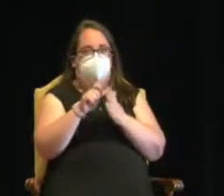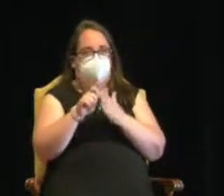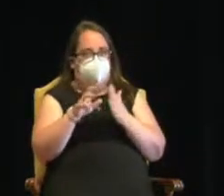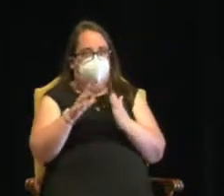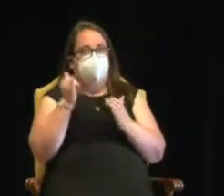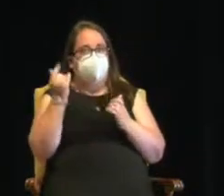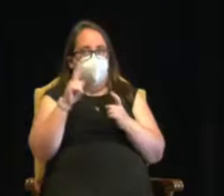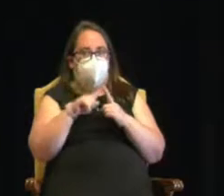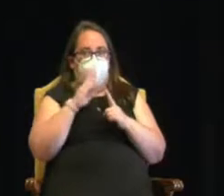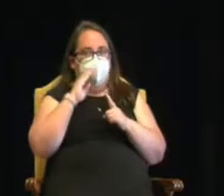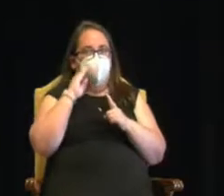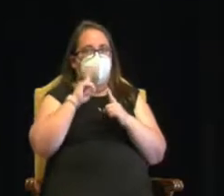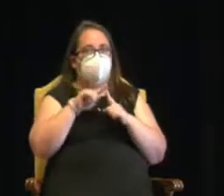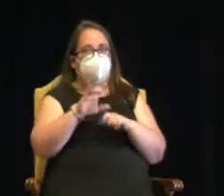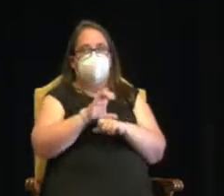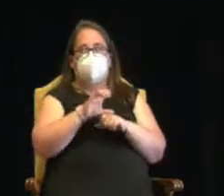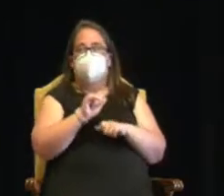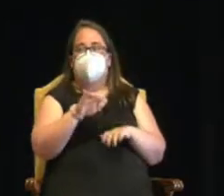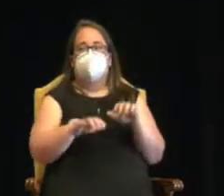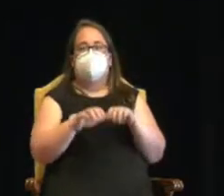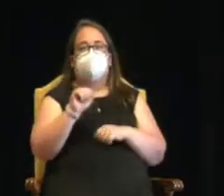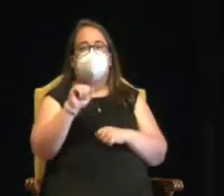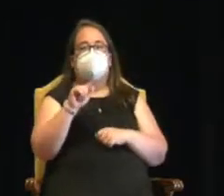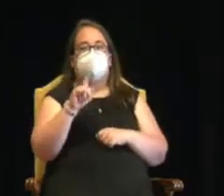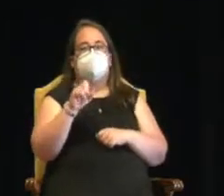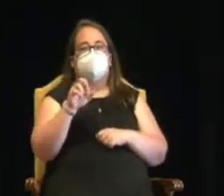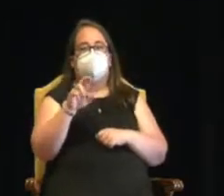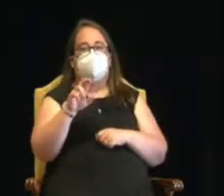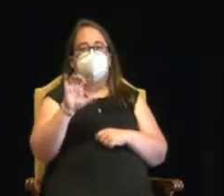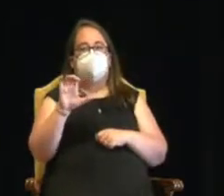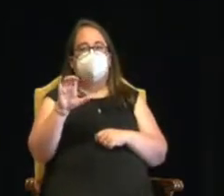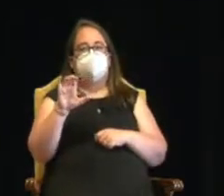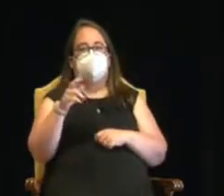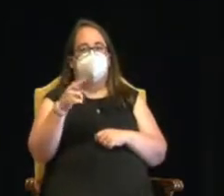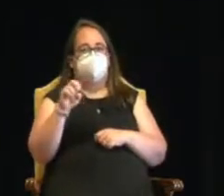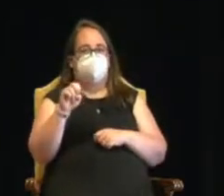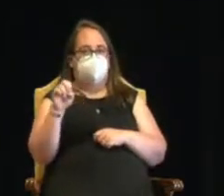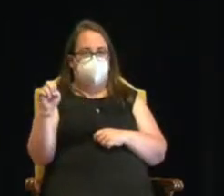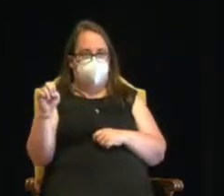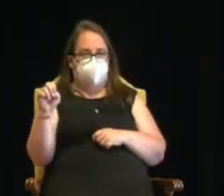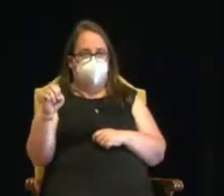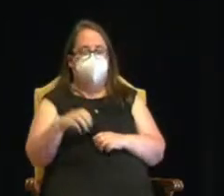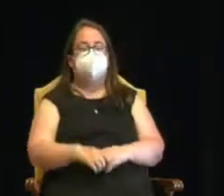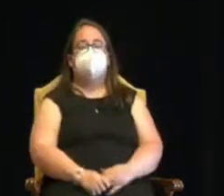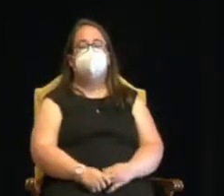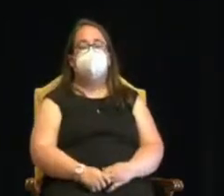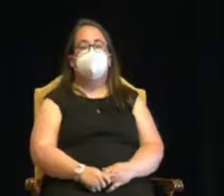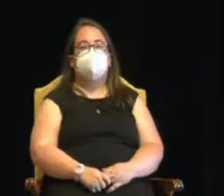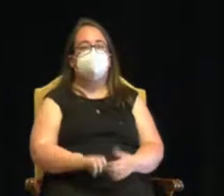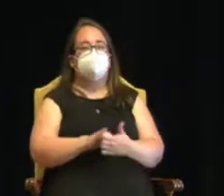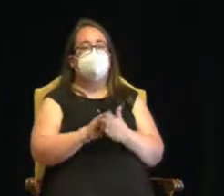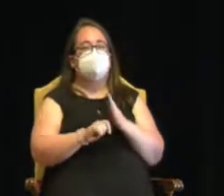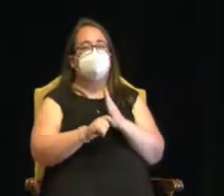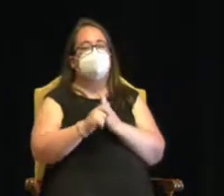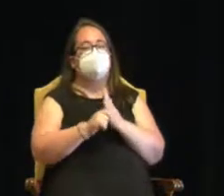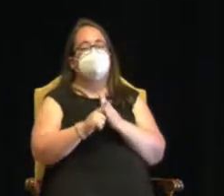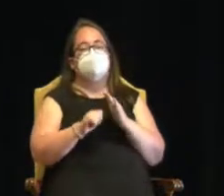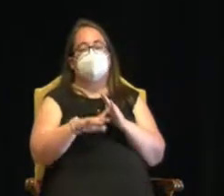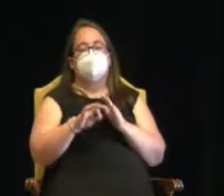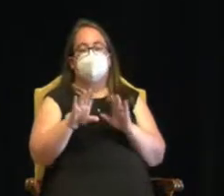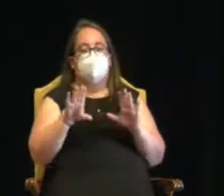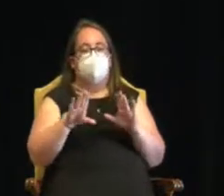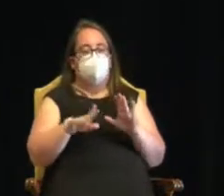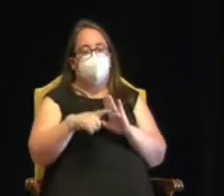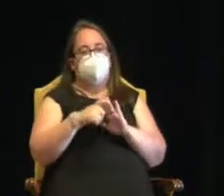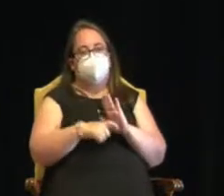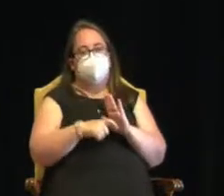your computer and you Google Alexander Chee, C-H-E-E, and New York Magazine, you will find this wonderful piece